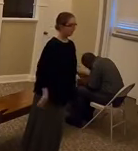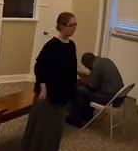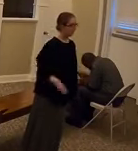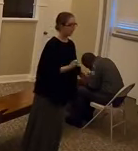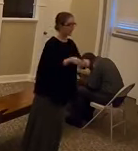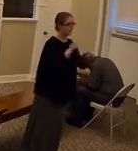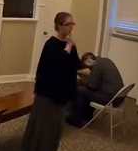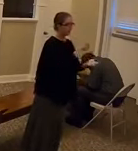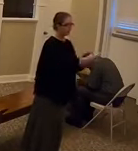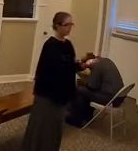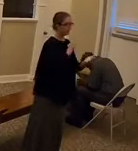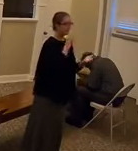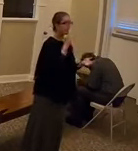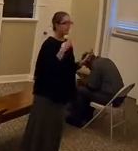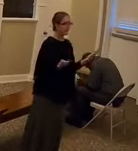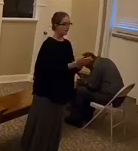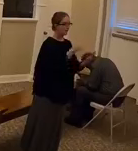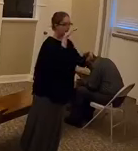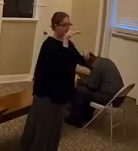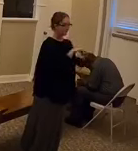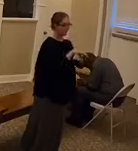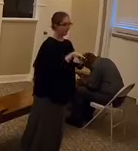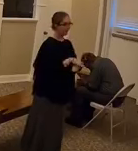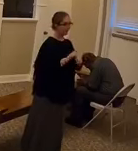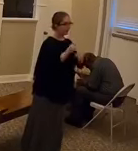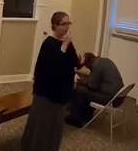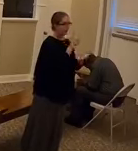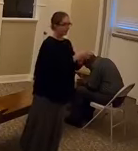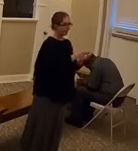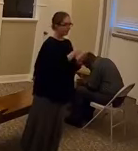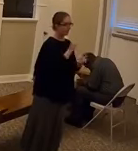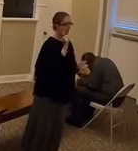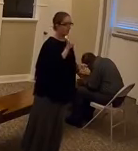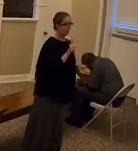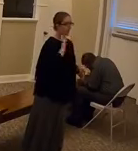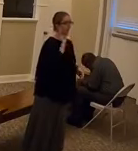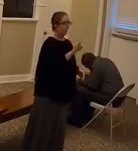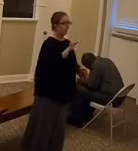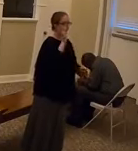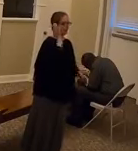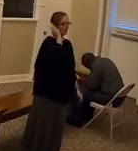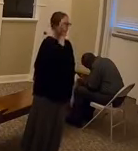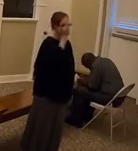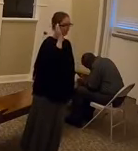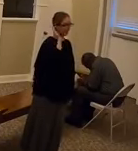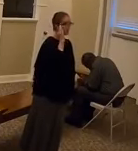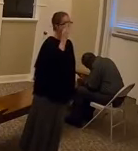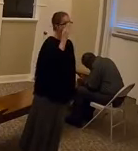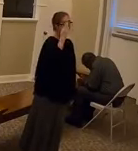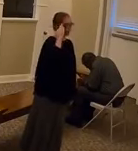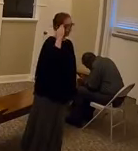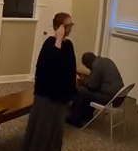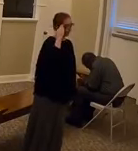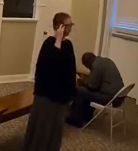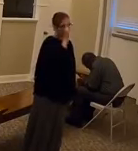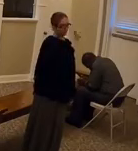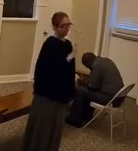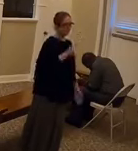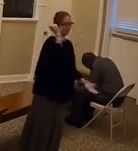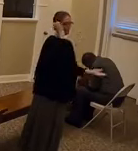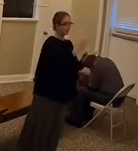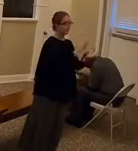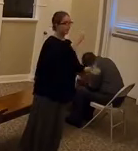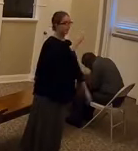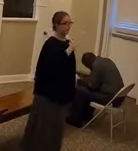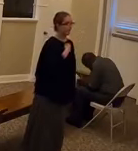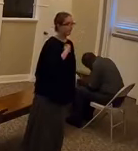I don't deserve to be here tonight. I don't deserve to be one preaching this message. But you know what? The king